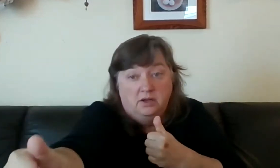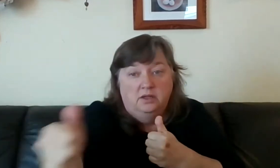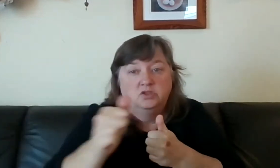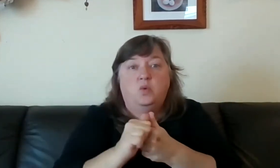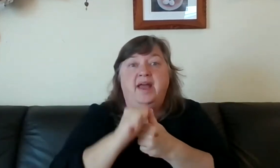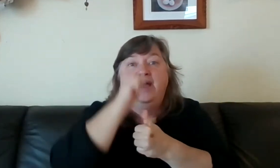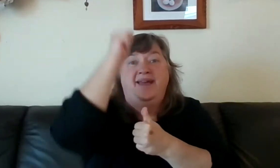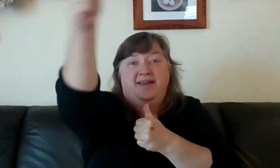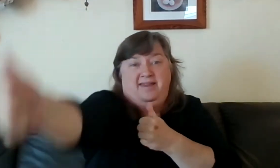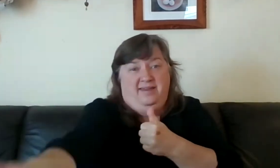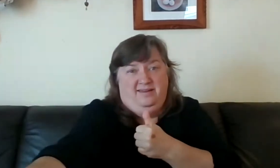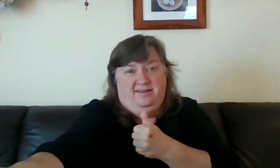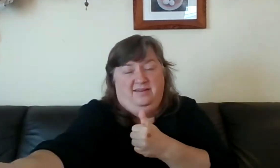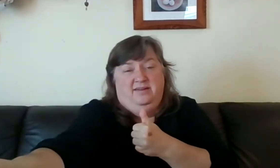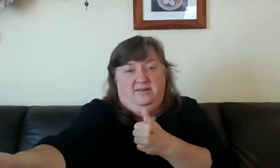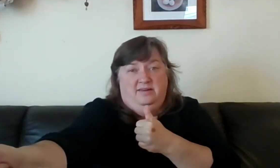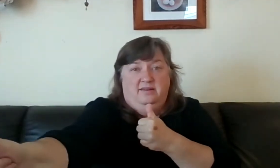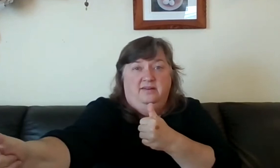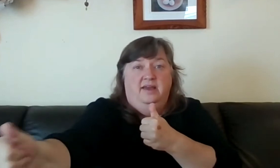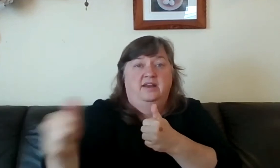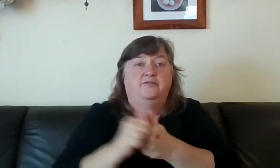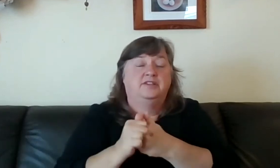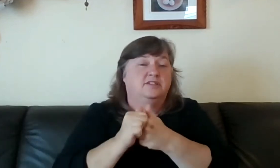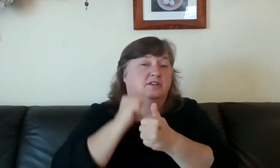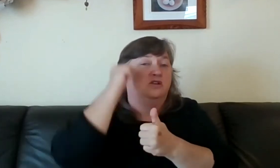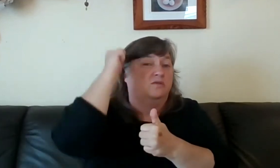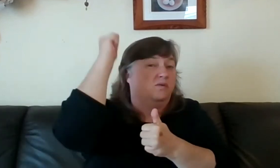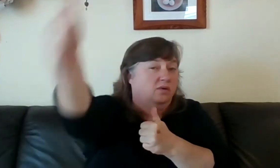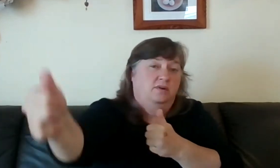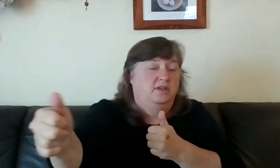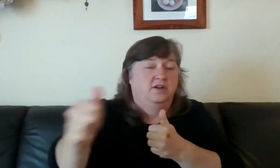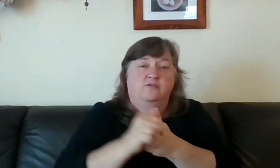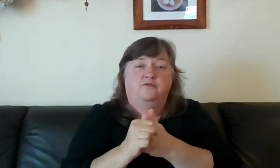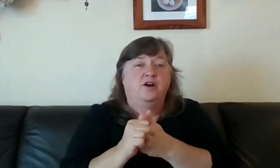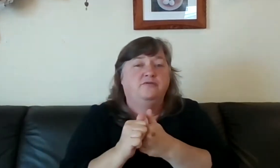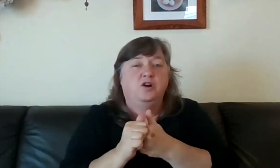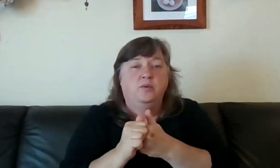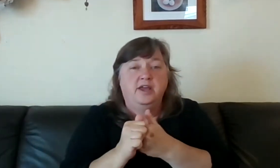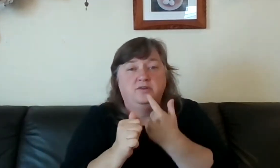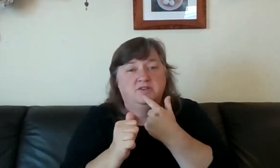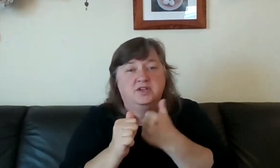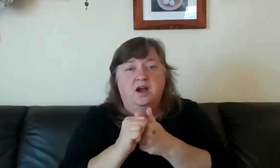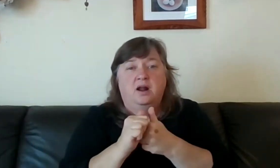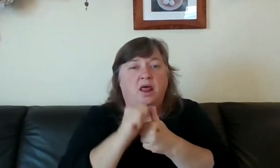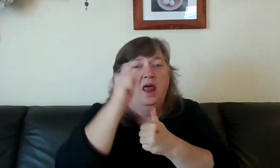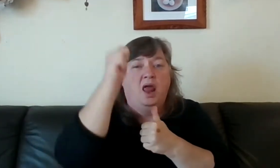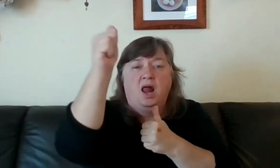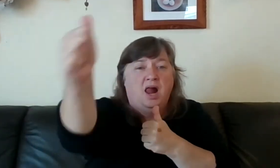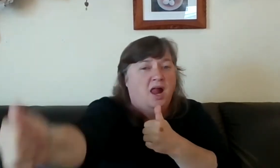It's away. And if it's, you know, far, far away, use your tongue.